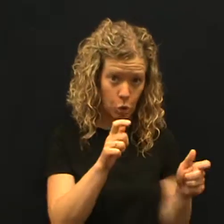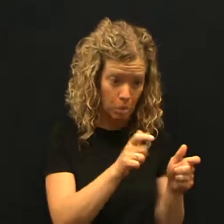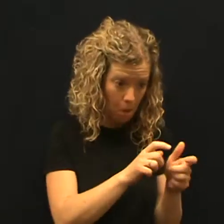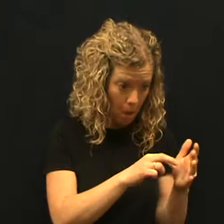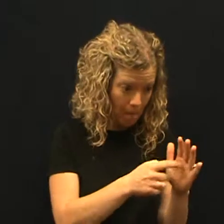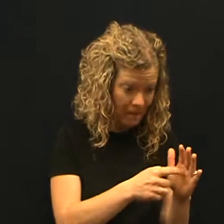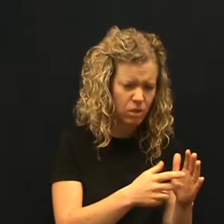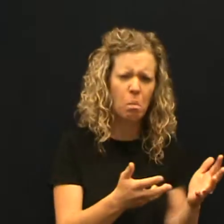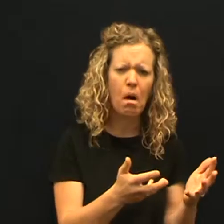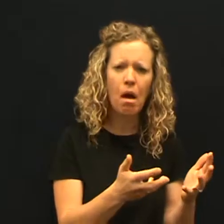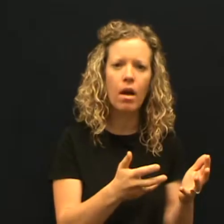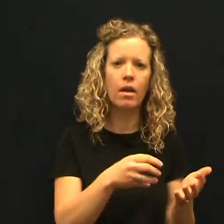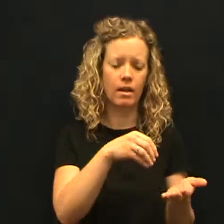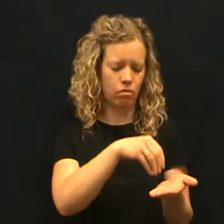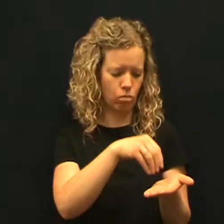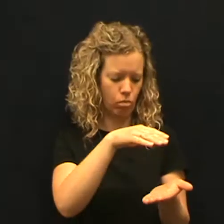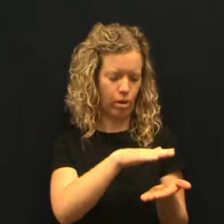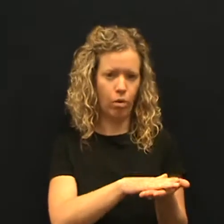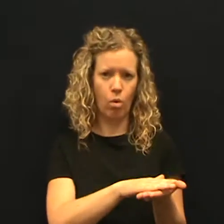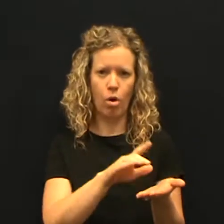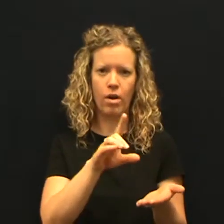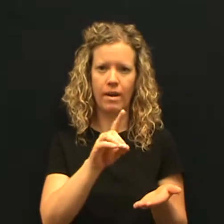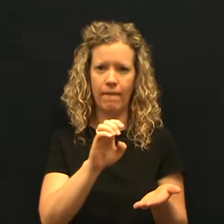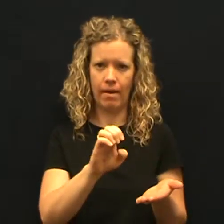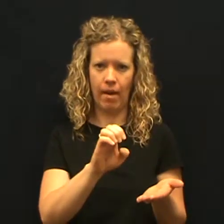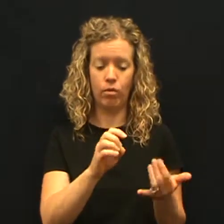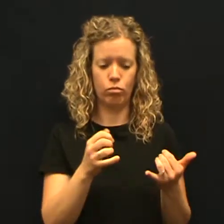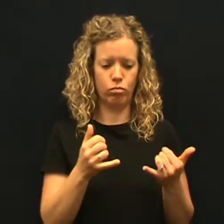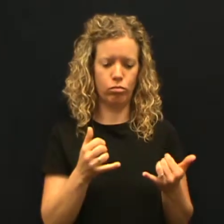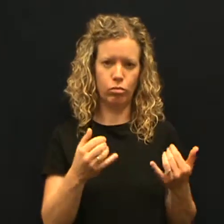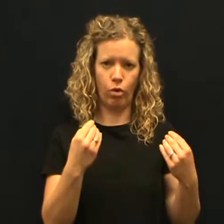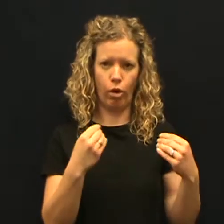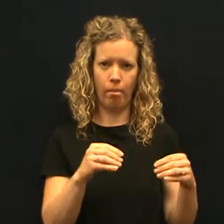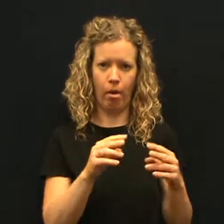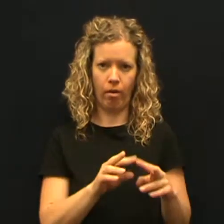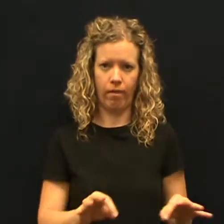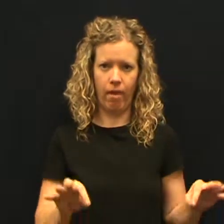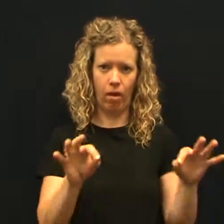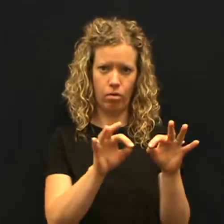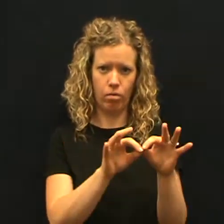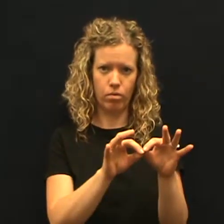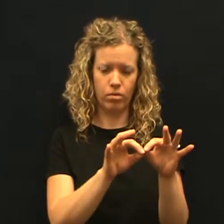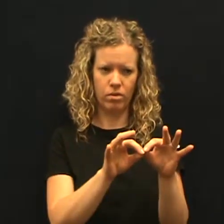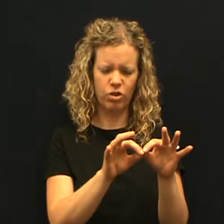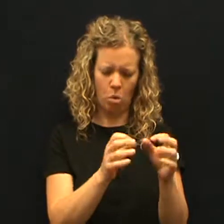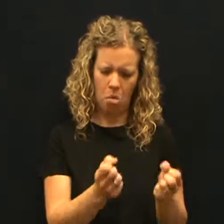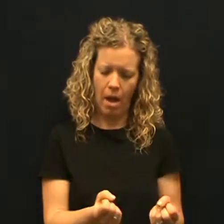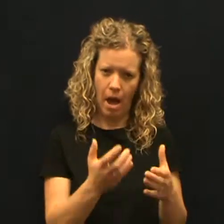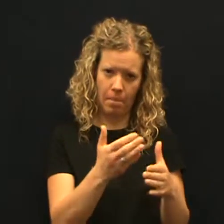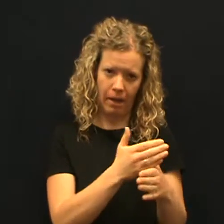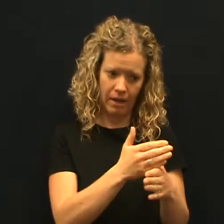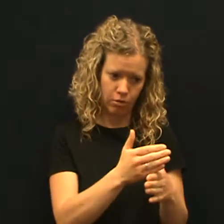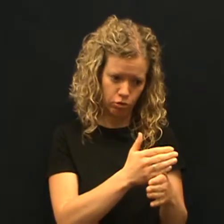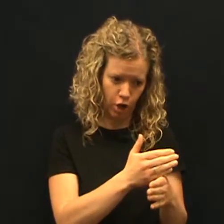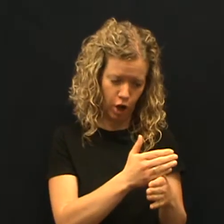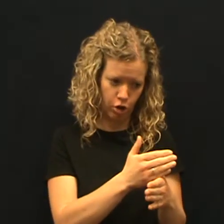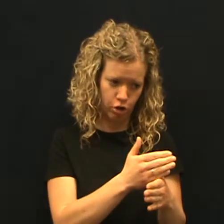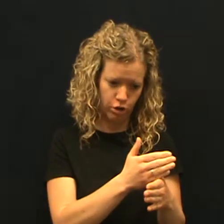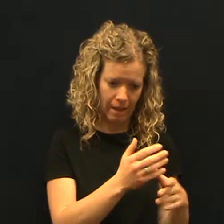dividend at the current market value of the stock. So we take the number of shares we're issuing as a dividend, multiply it times the